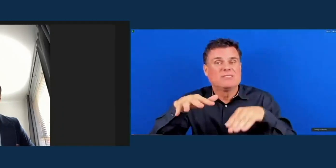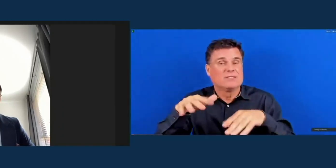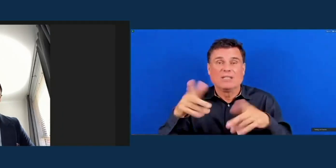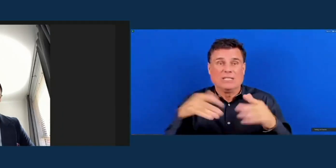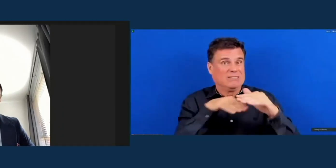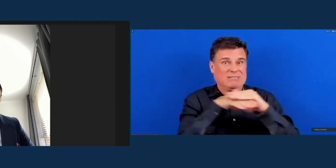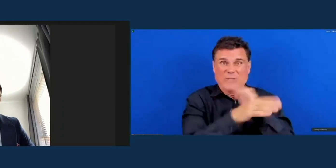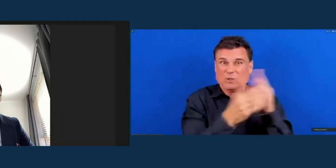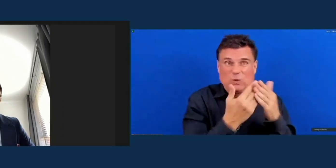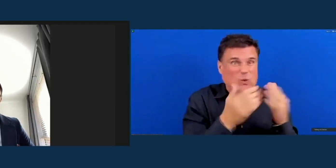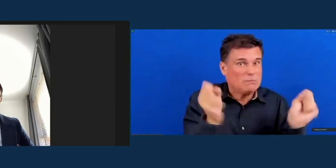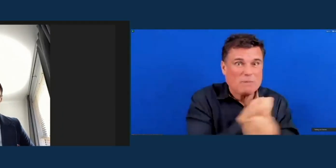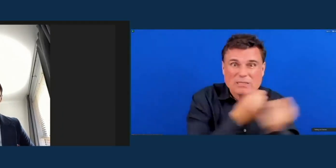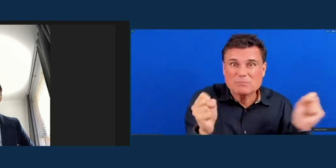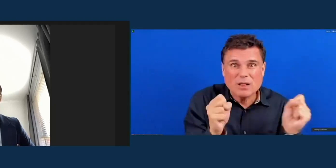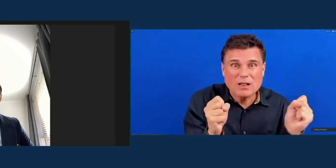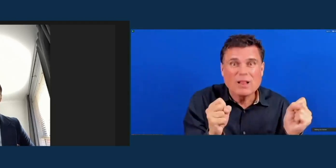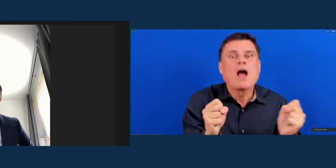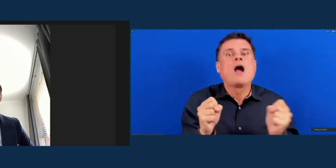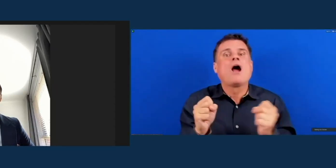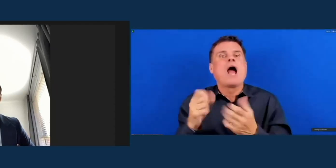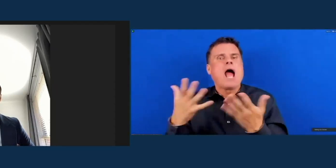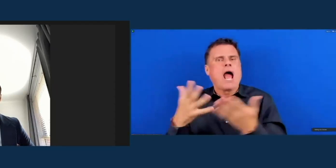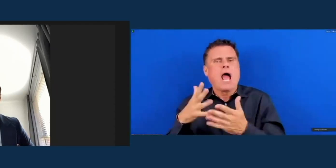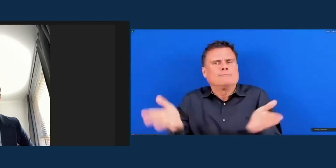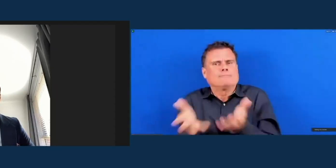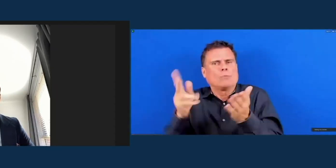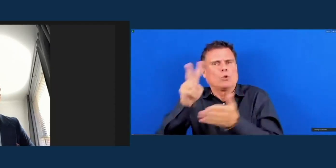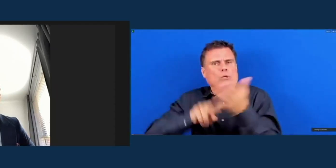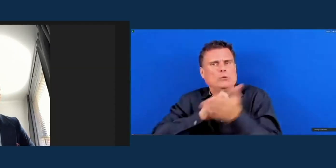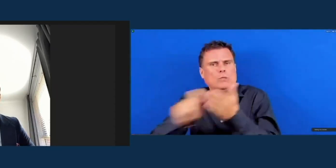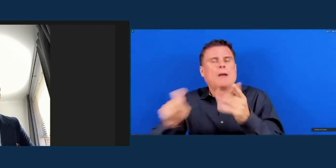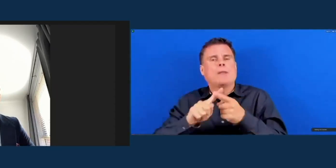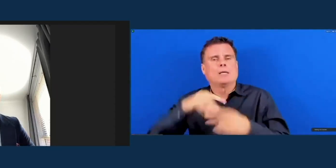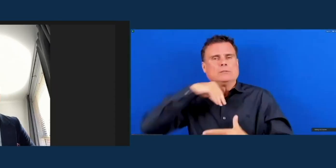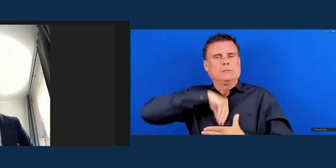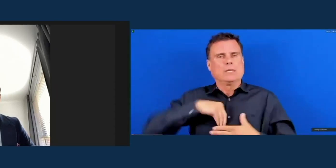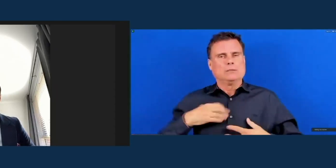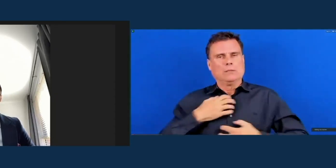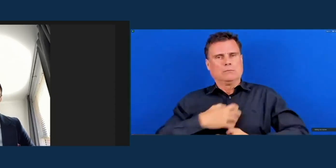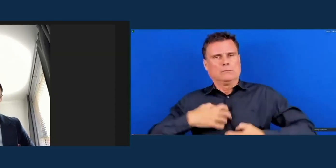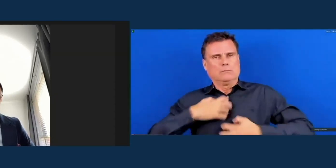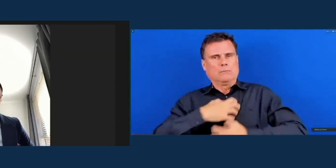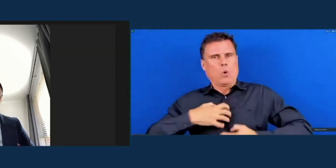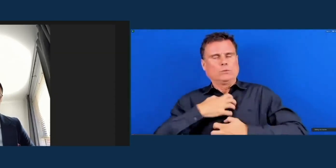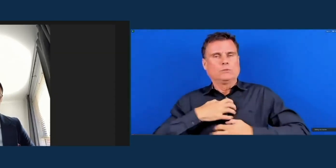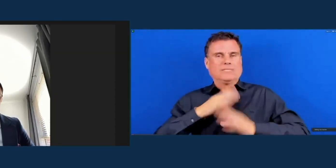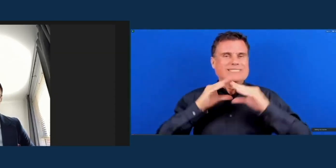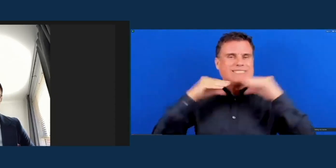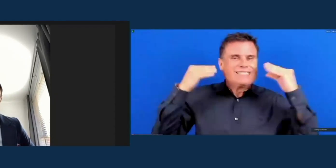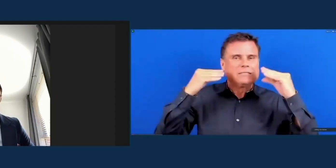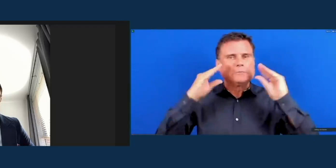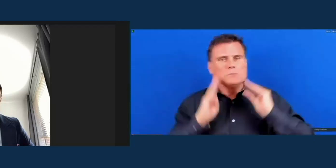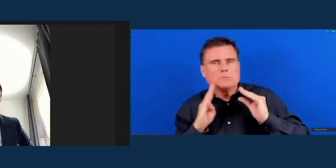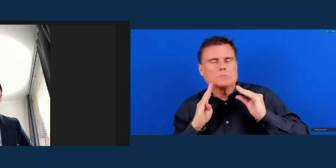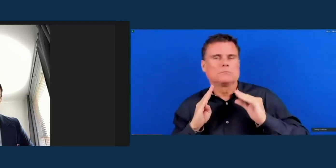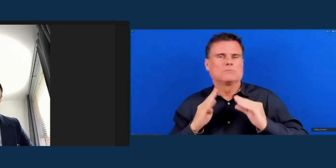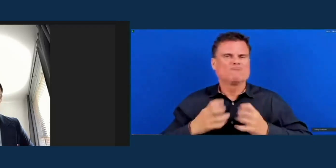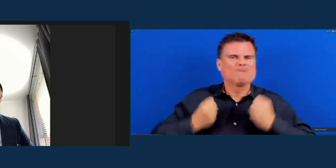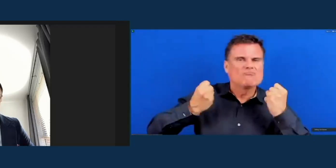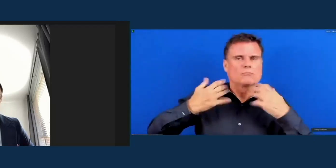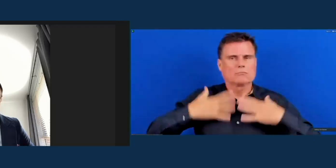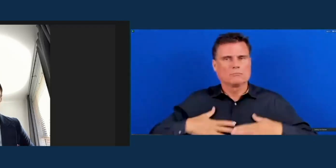well-being. Curious Learning scaled the Feed the Monster literacy gaming app to more than 50 languages for more